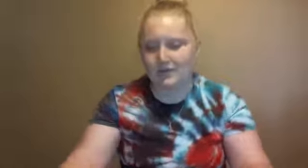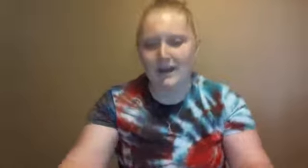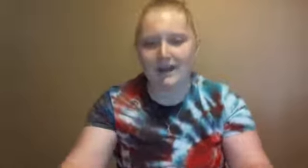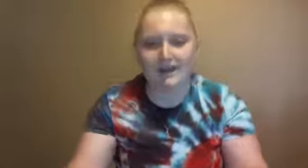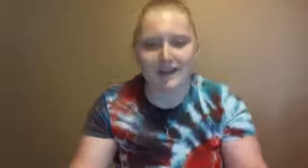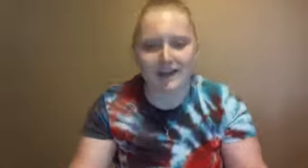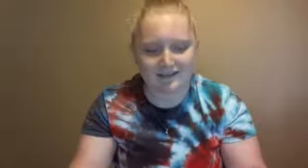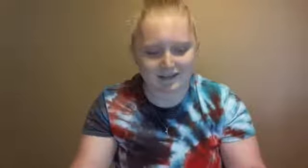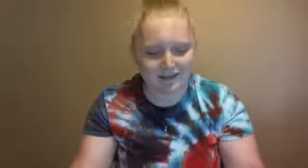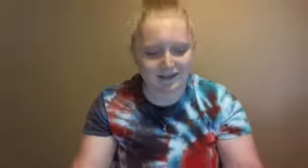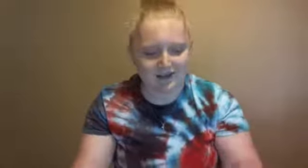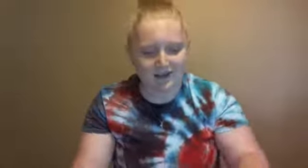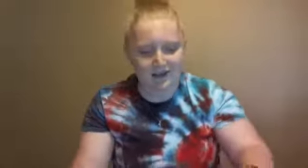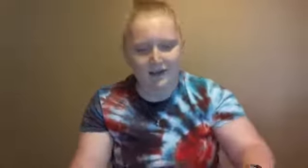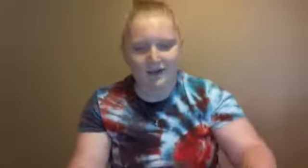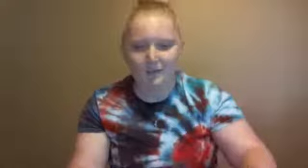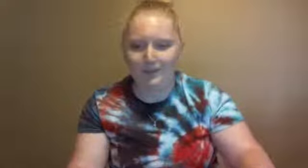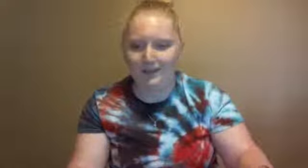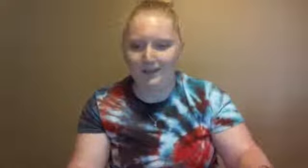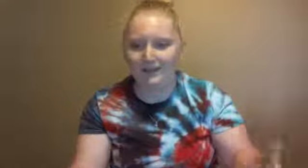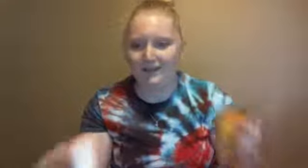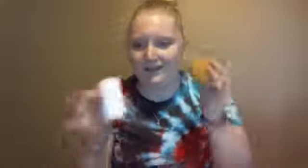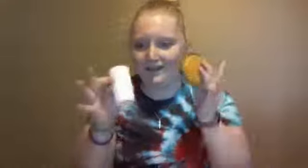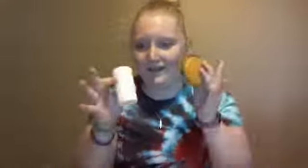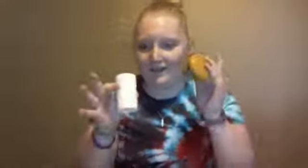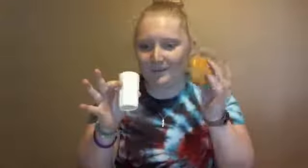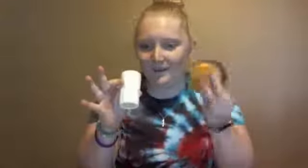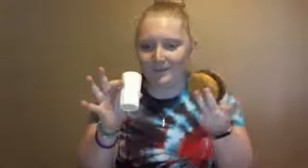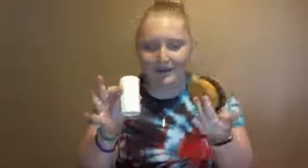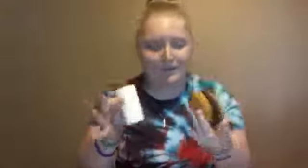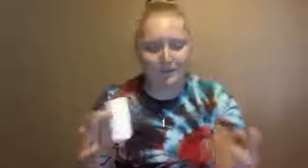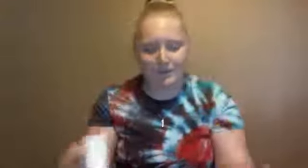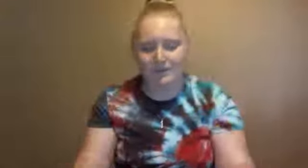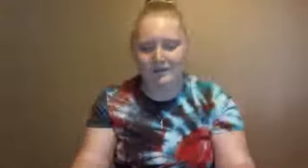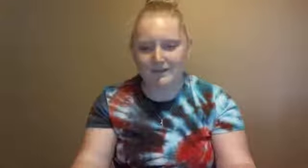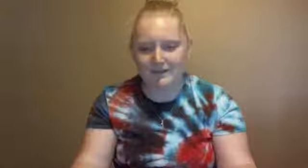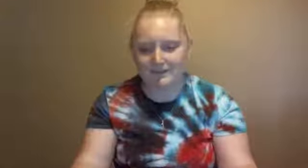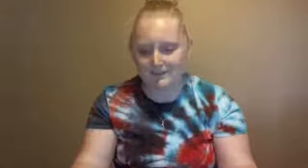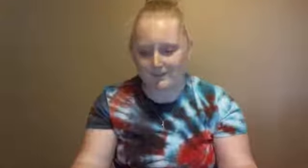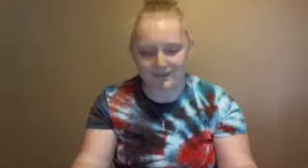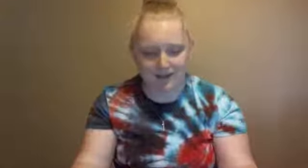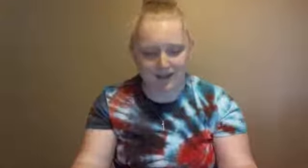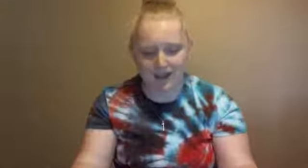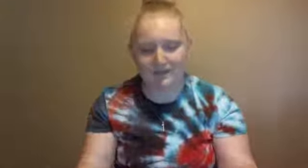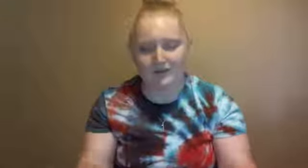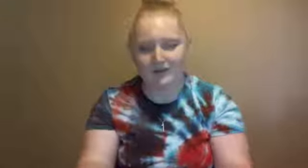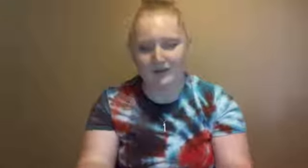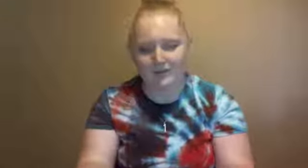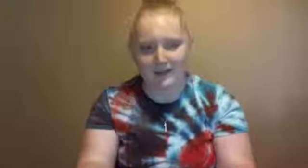a little activity with some fake foods that I have in front of me